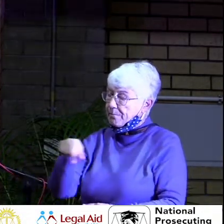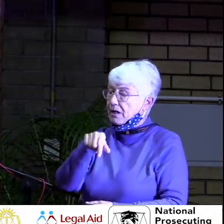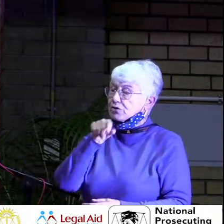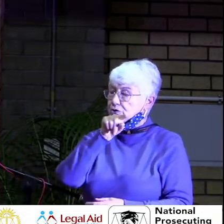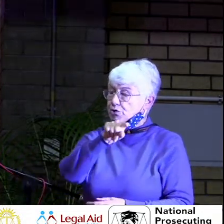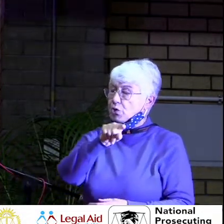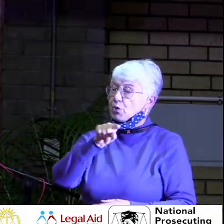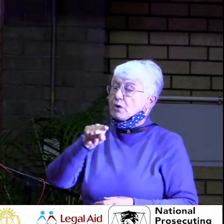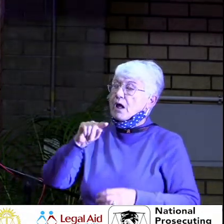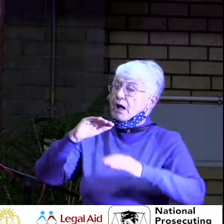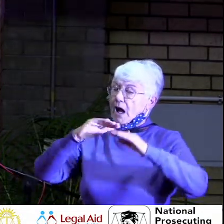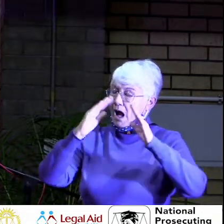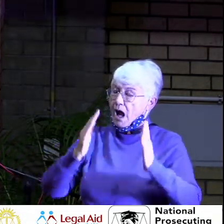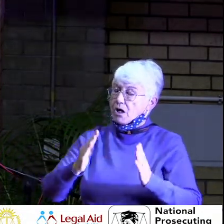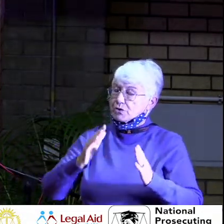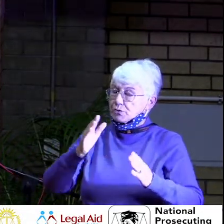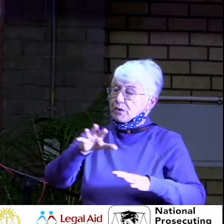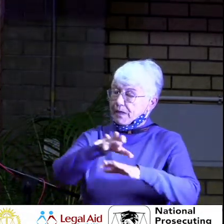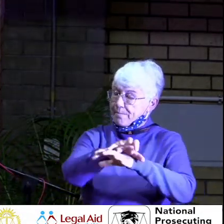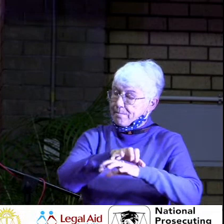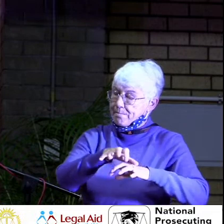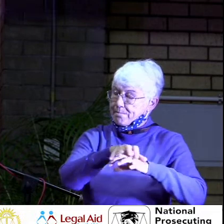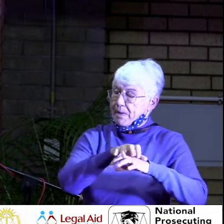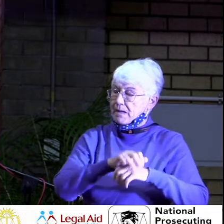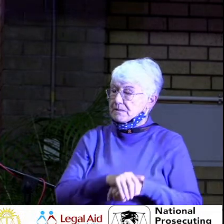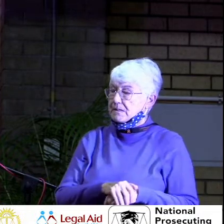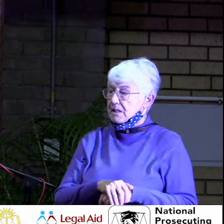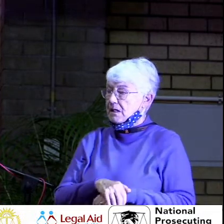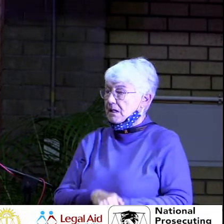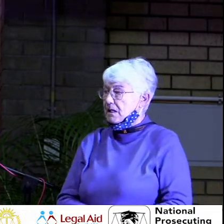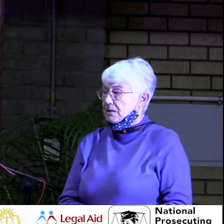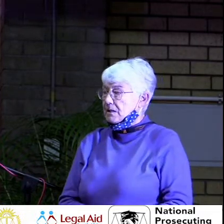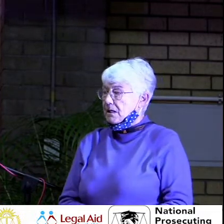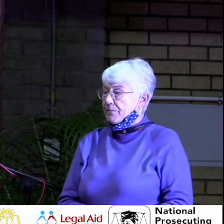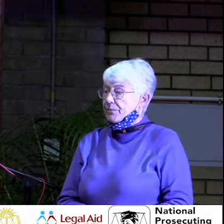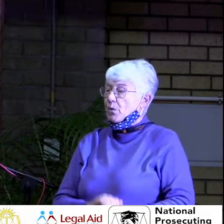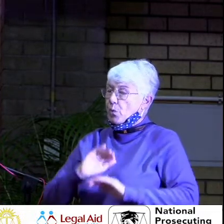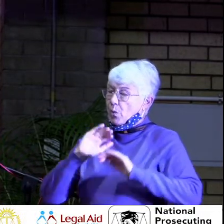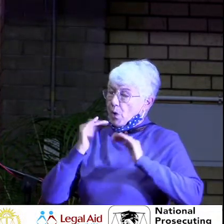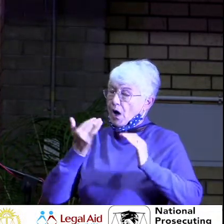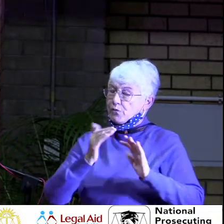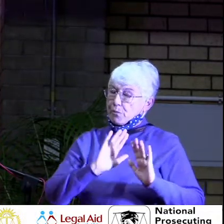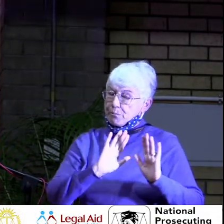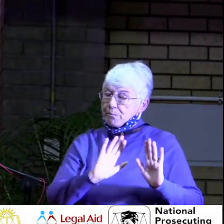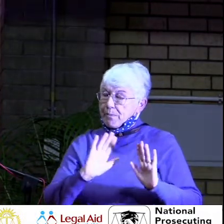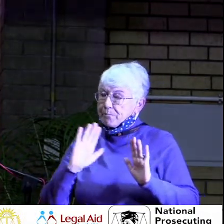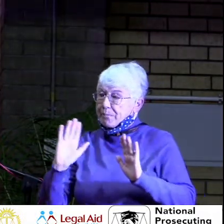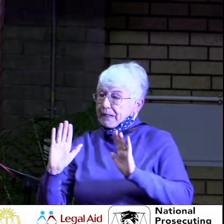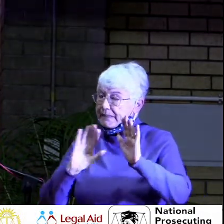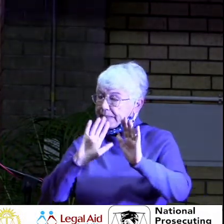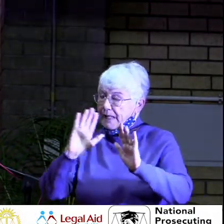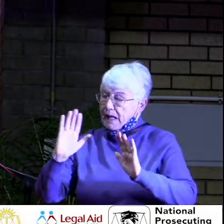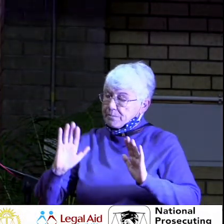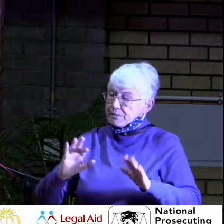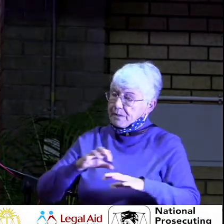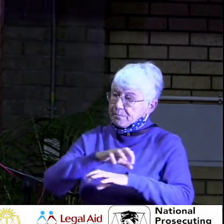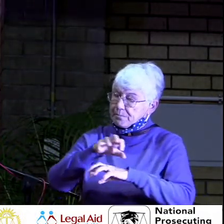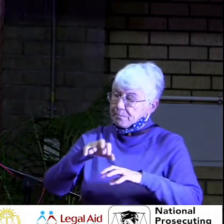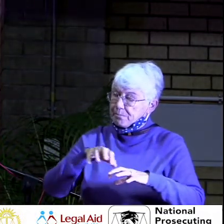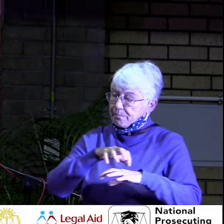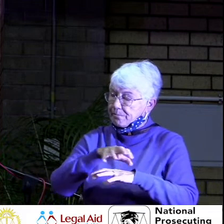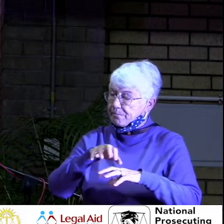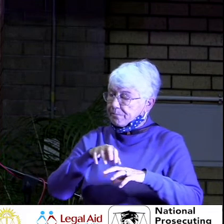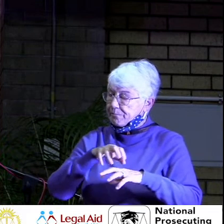We do prevention and early intervention programs. Support to families with children in order